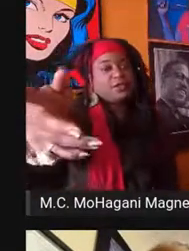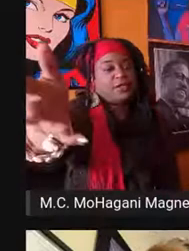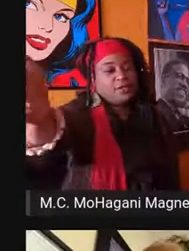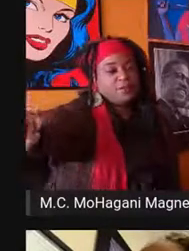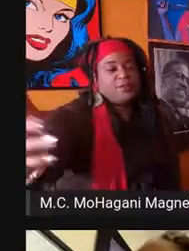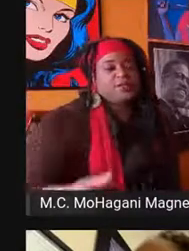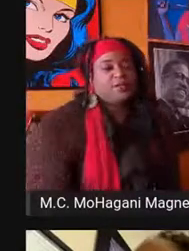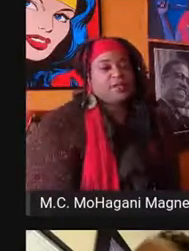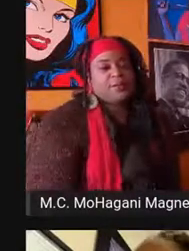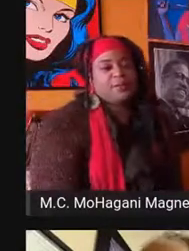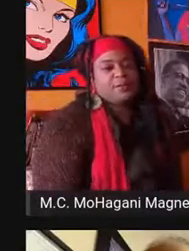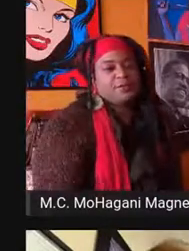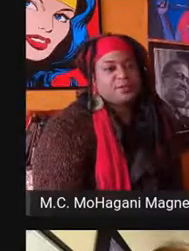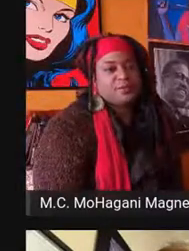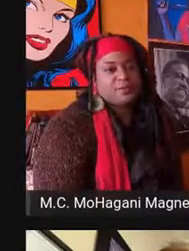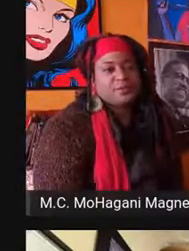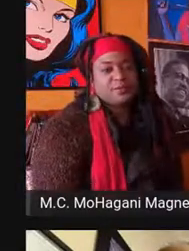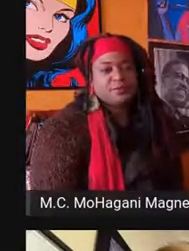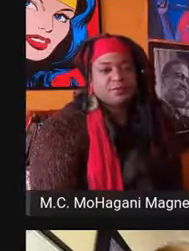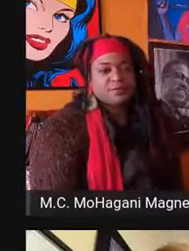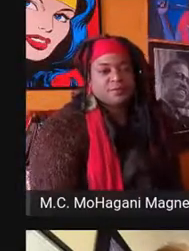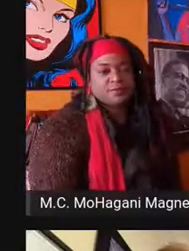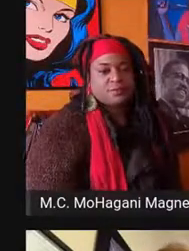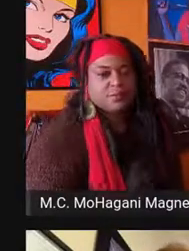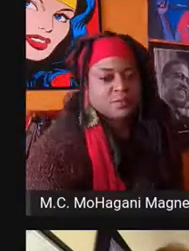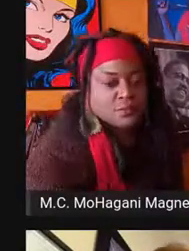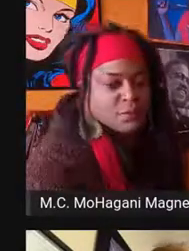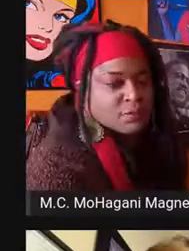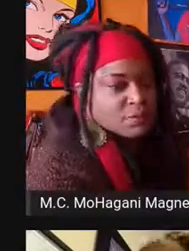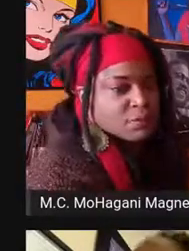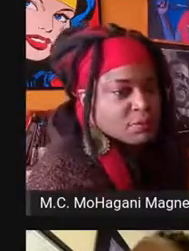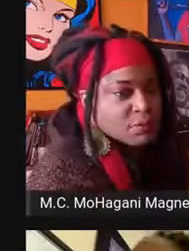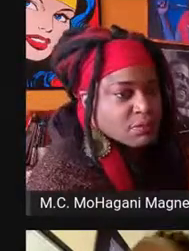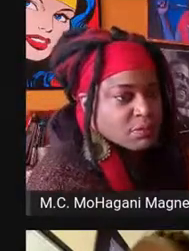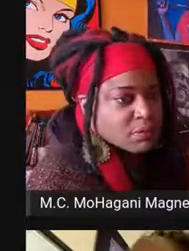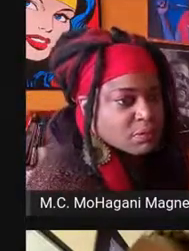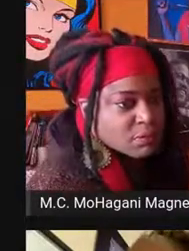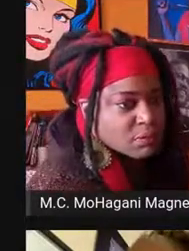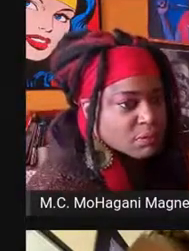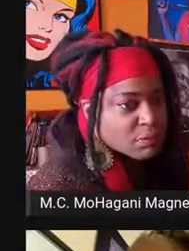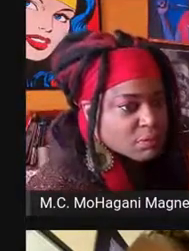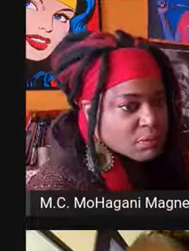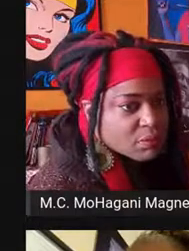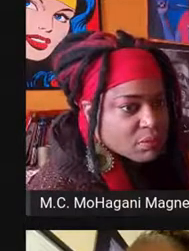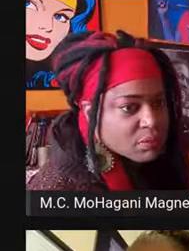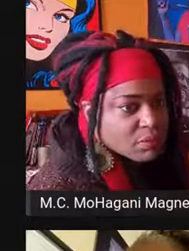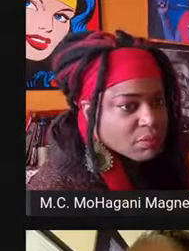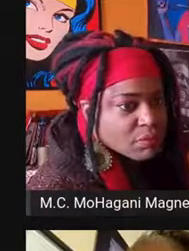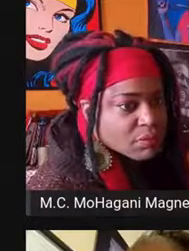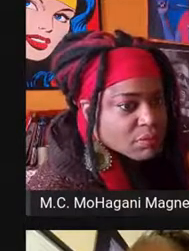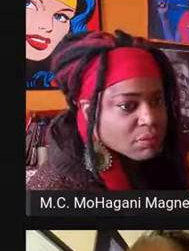in this case, there was a slight challenge because we were not in the same space when we were creating the work.